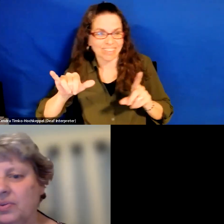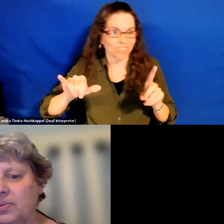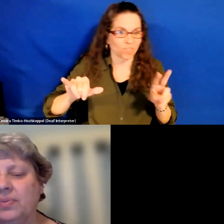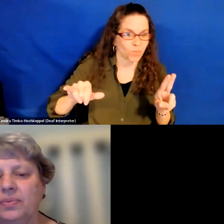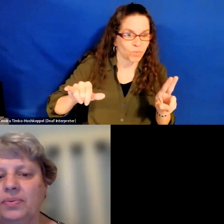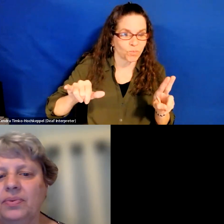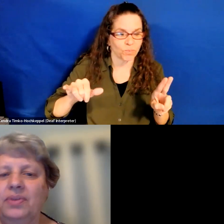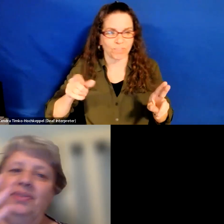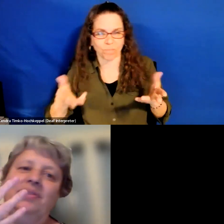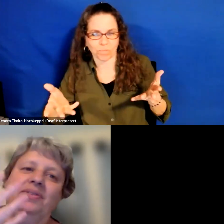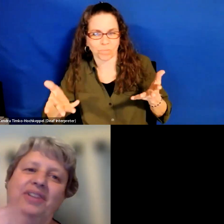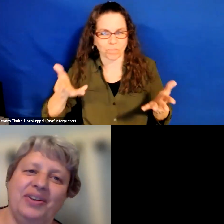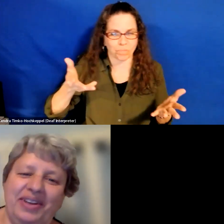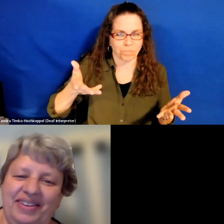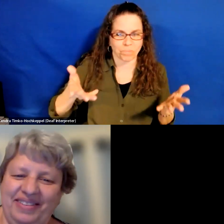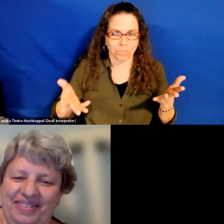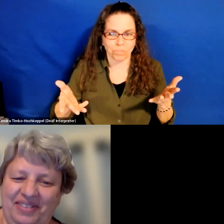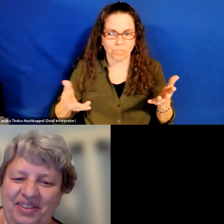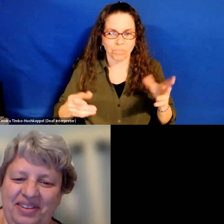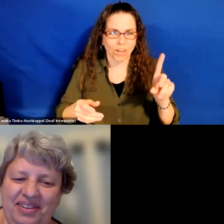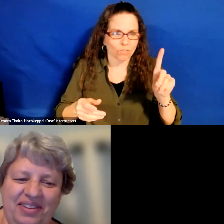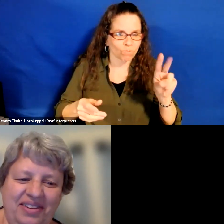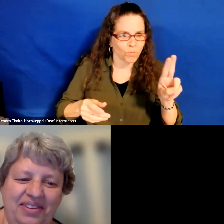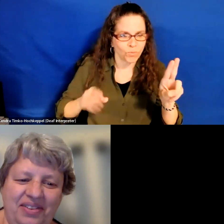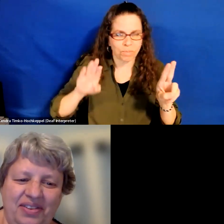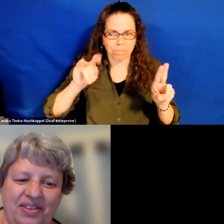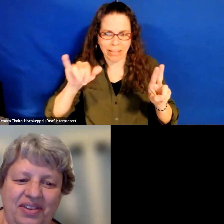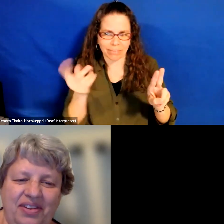We have both Drew and Betsy, so.